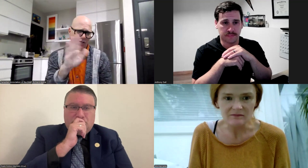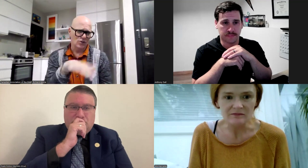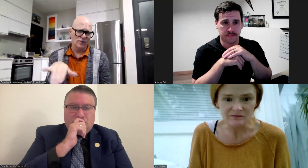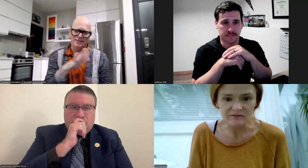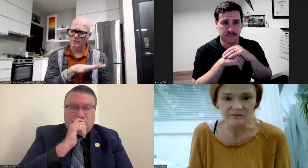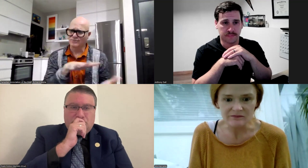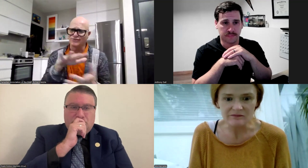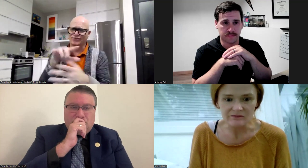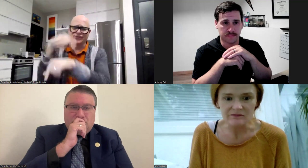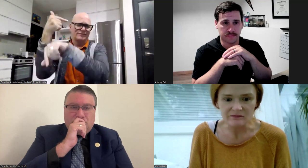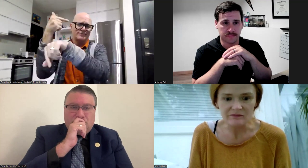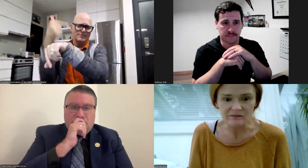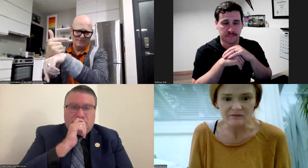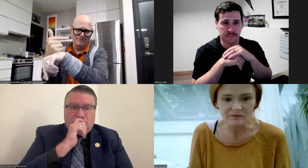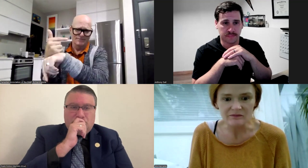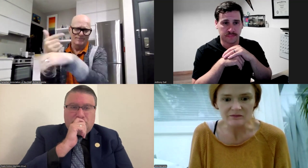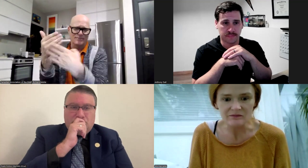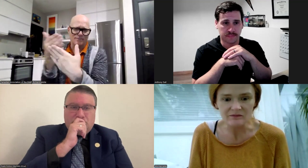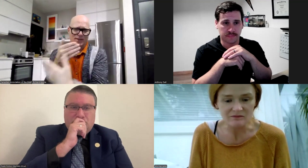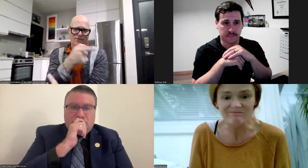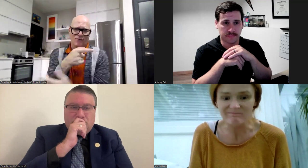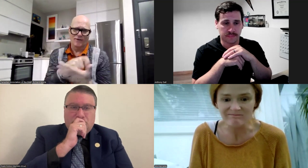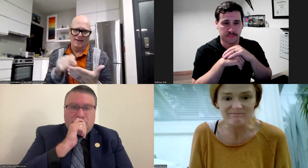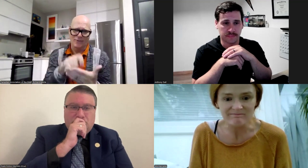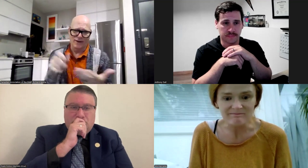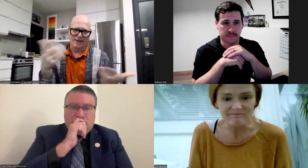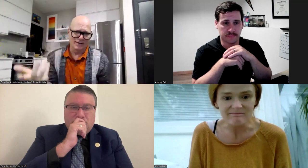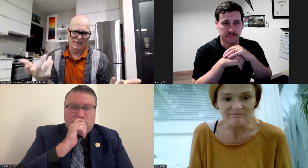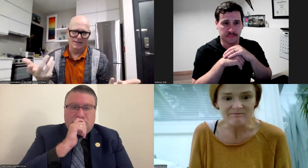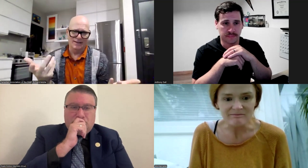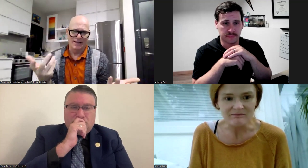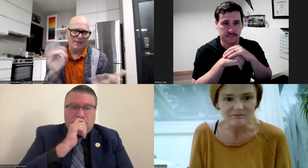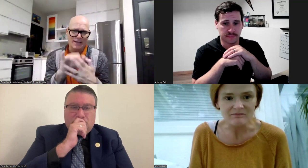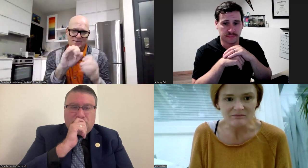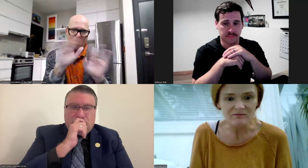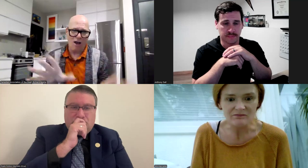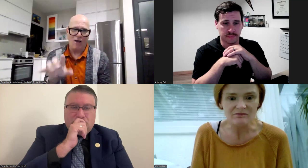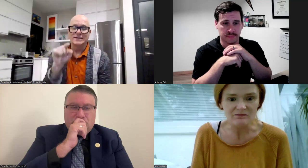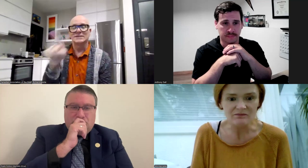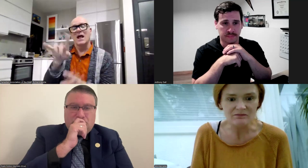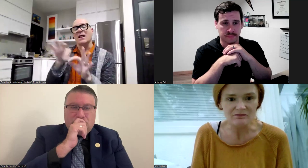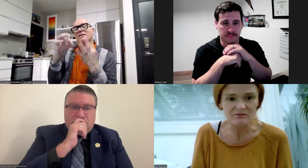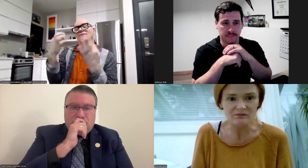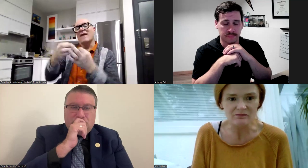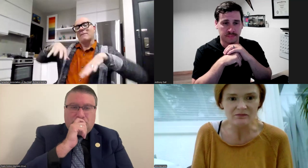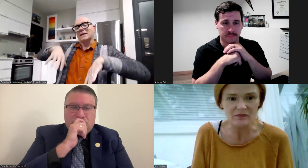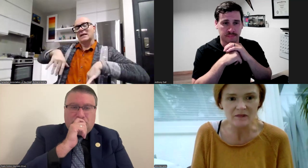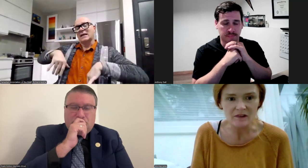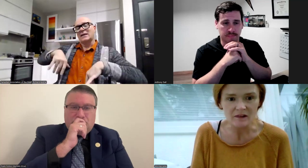hard and it is very slow. And maybe by the time your children graduate, BC will have legislation and regulation in